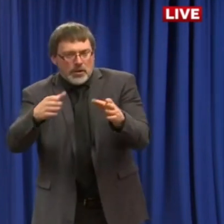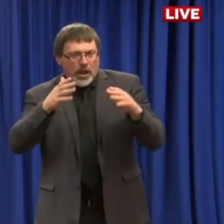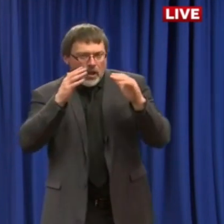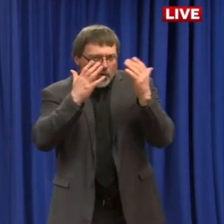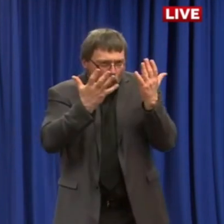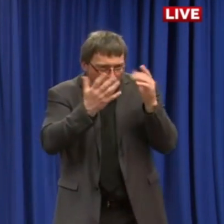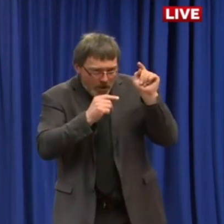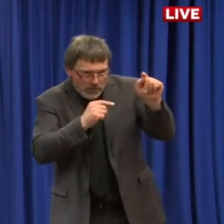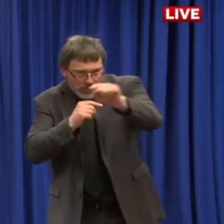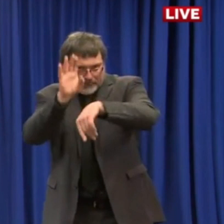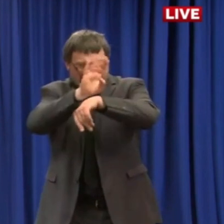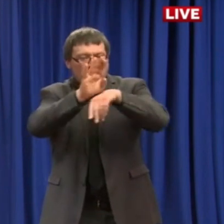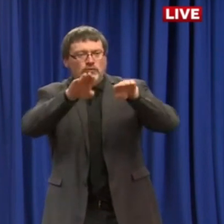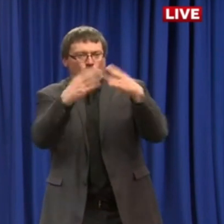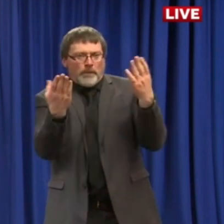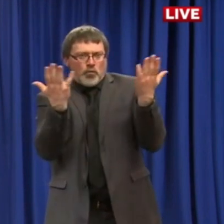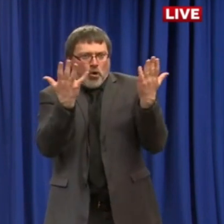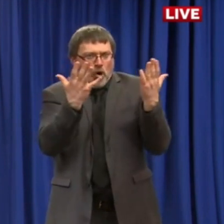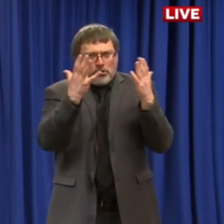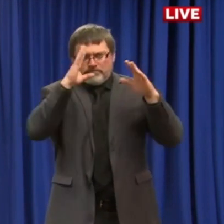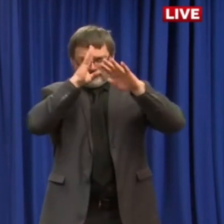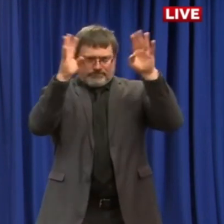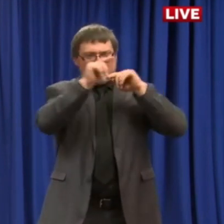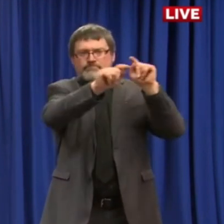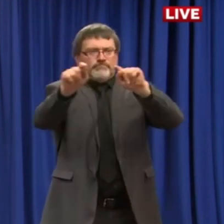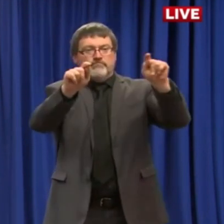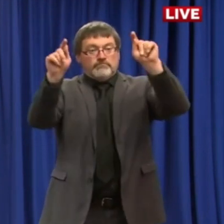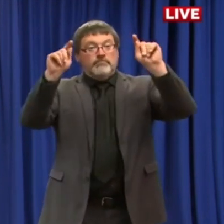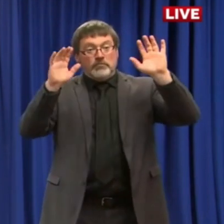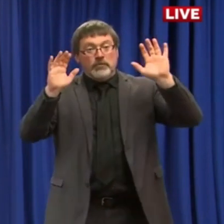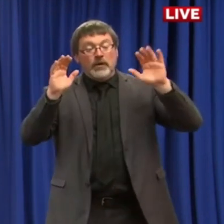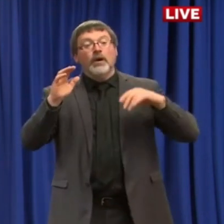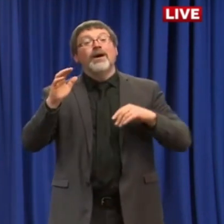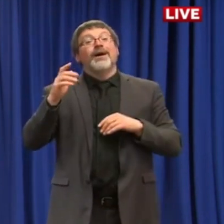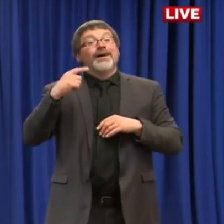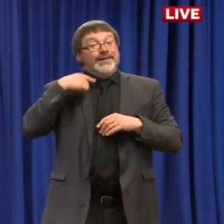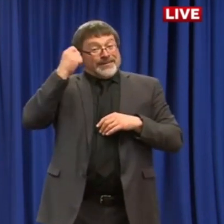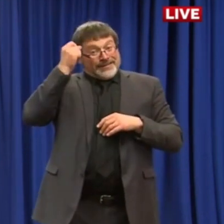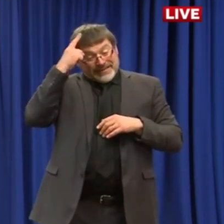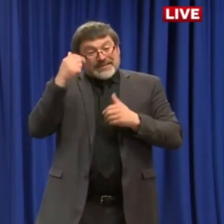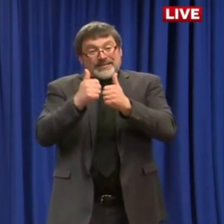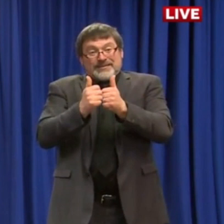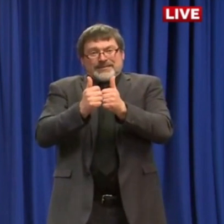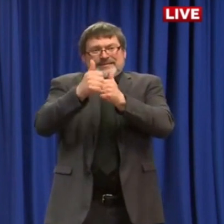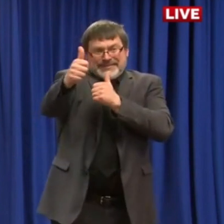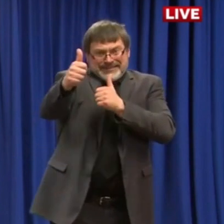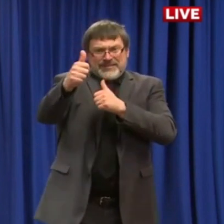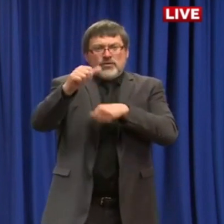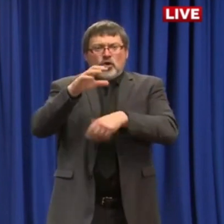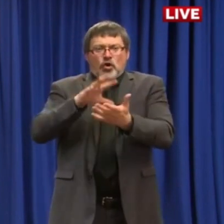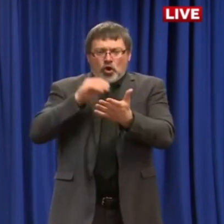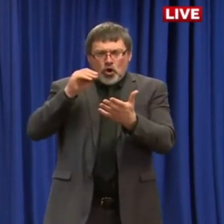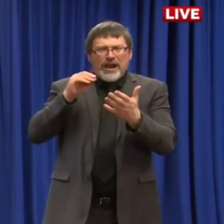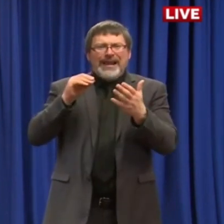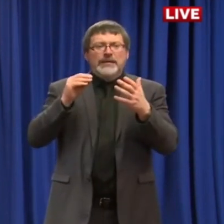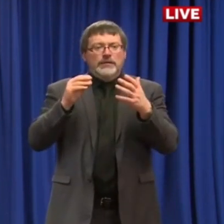the success we've had of remote learning, there's a lot of kids falling through the cracks. There just are. Less in New Hampshire probably than any other state, but one